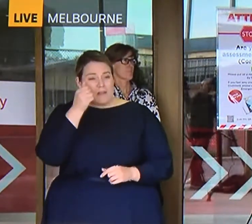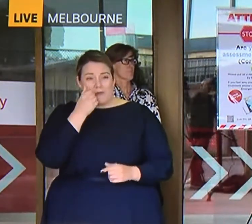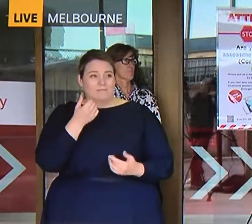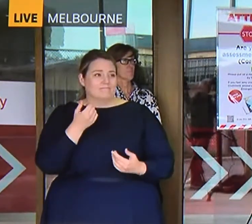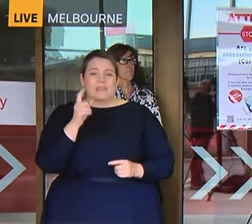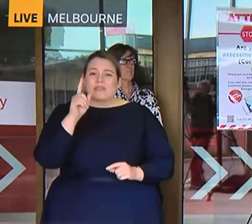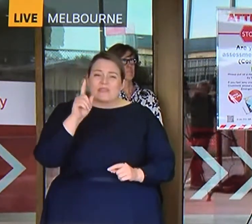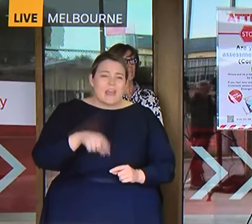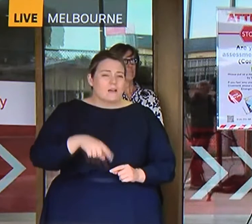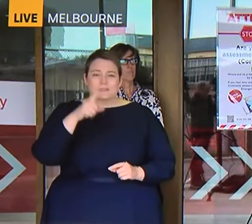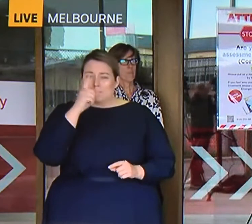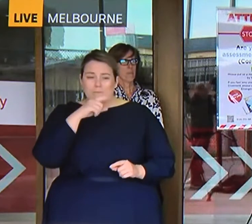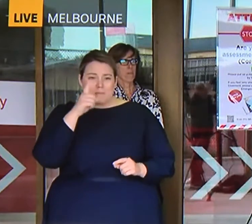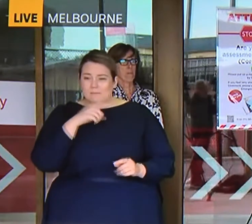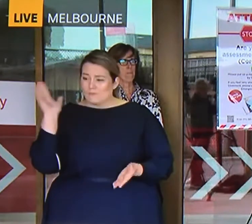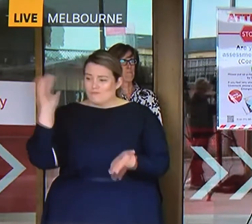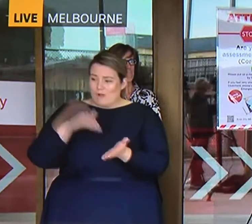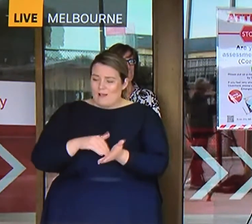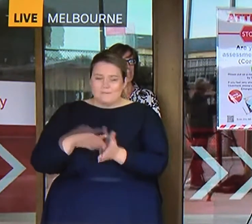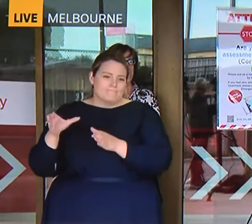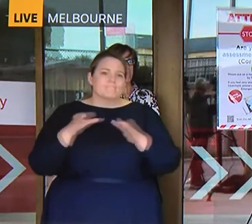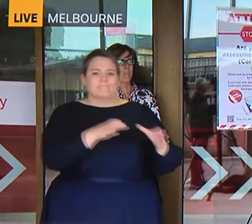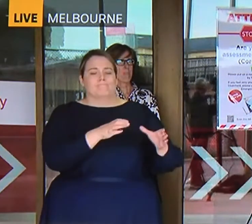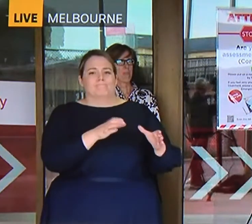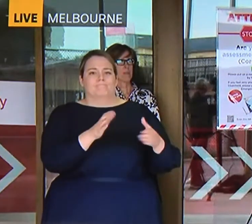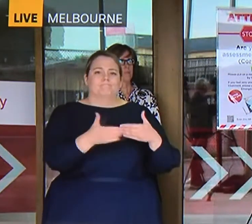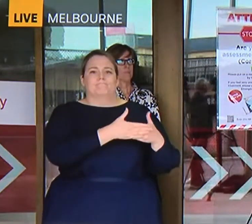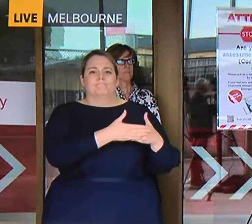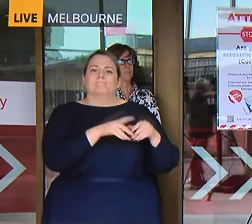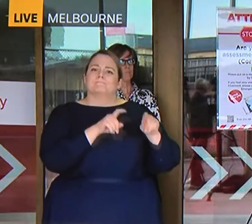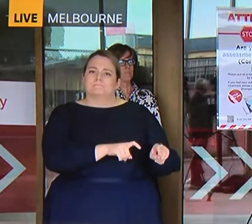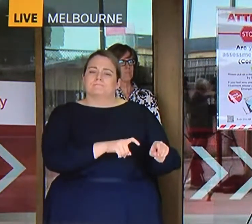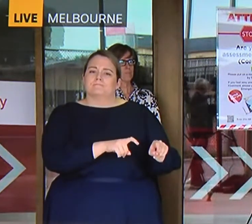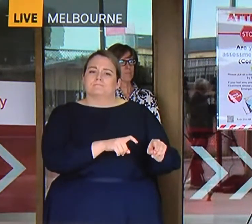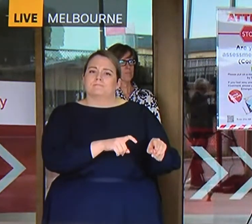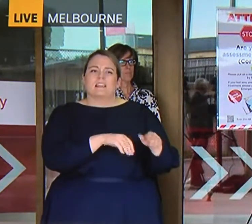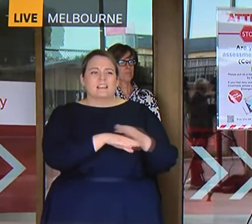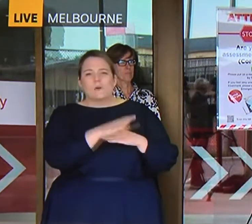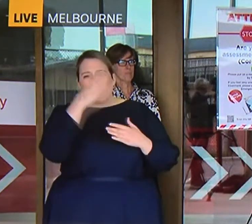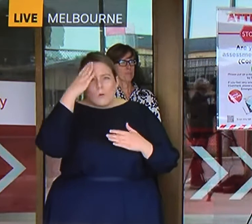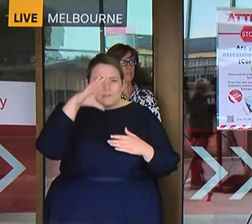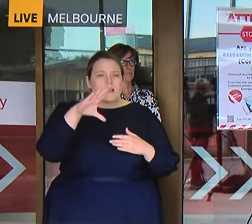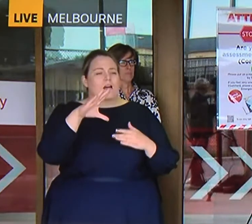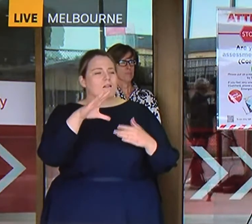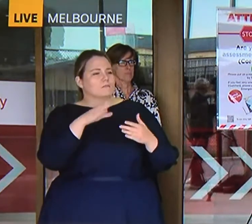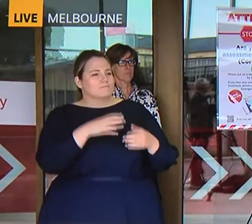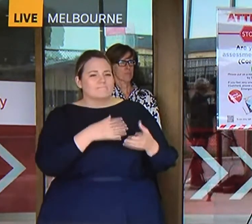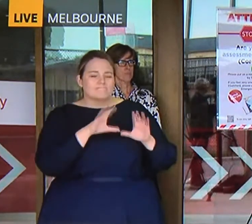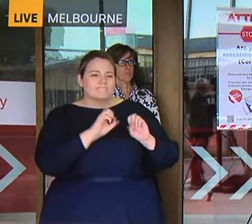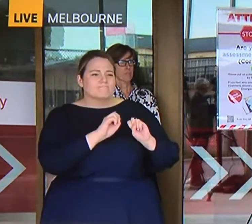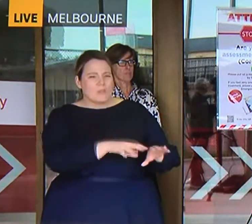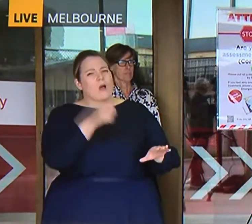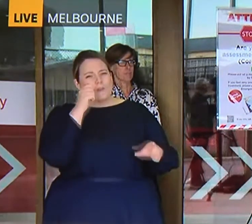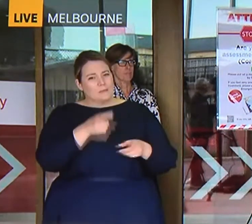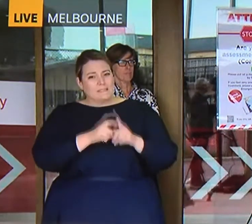thousands that have been put into quarantine in hospital, in hotel accommodation. That can be very difficult